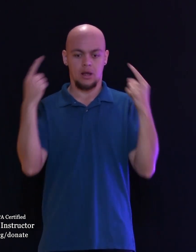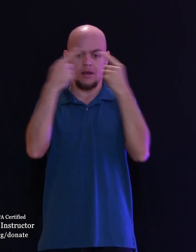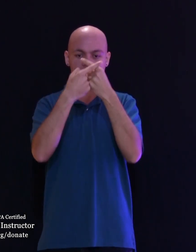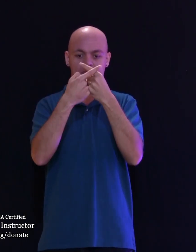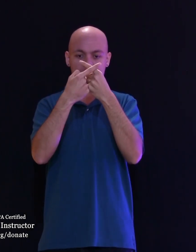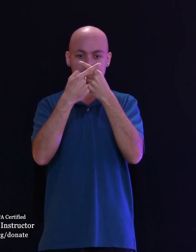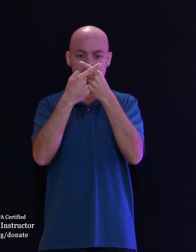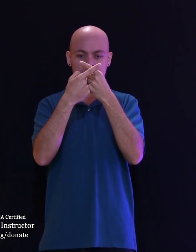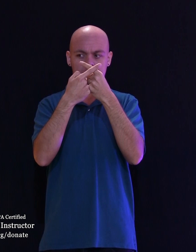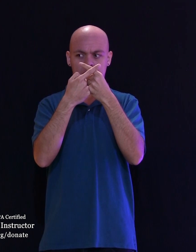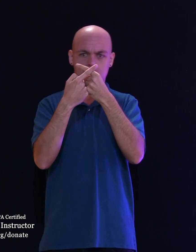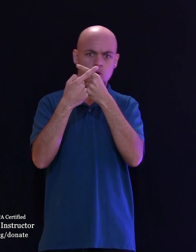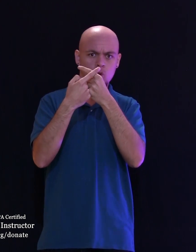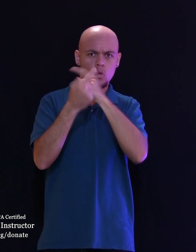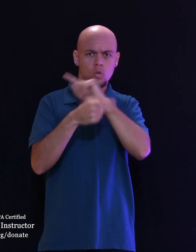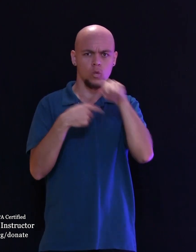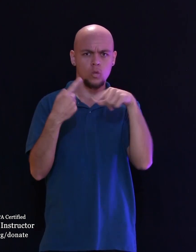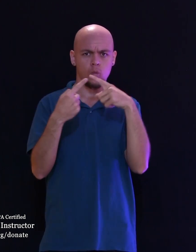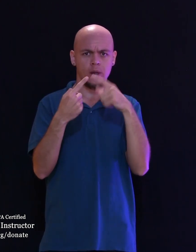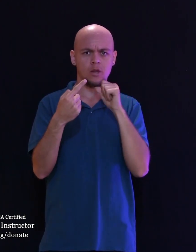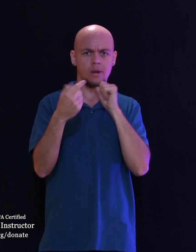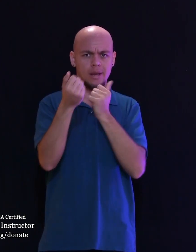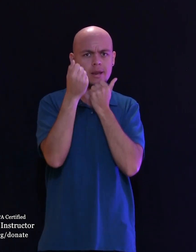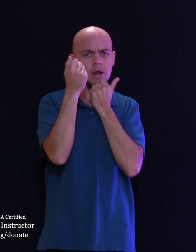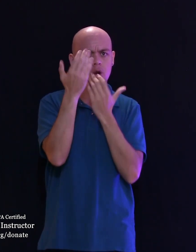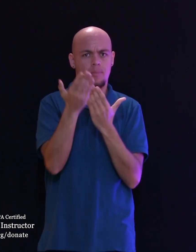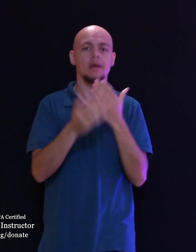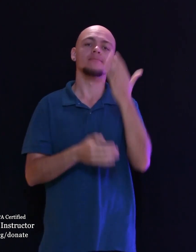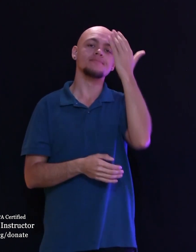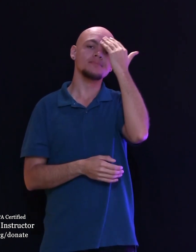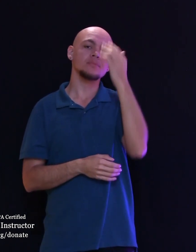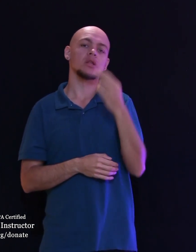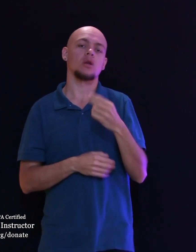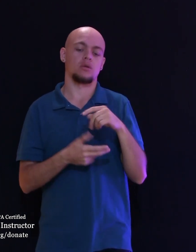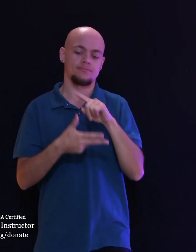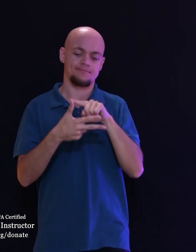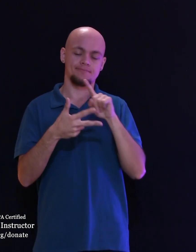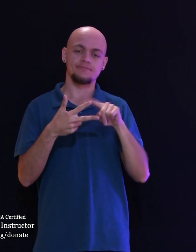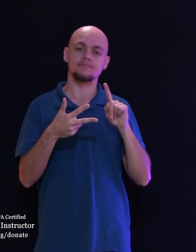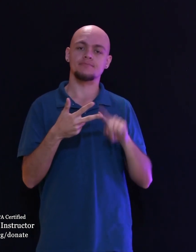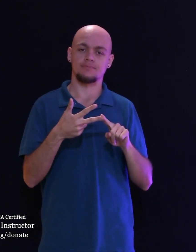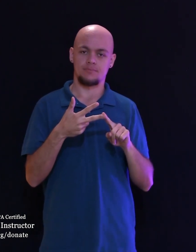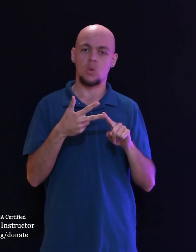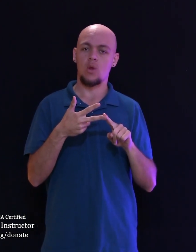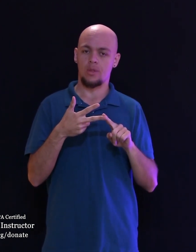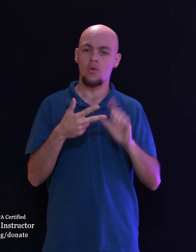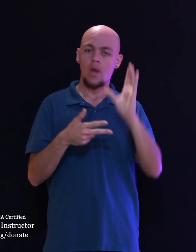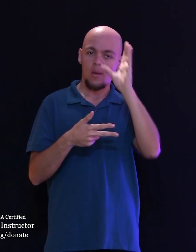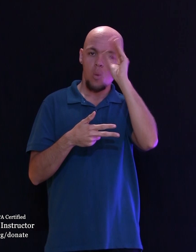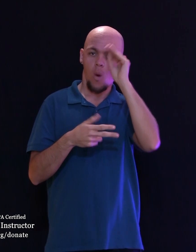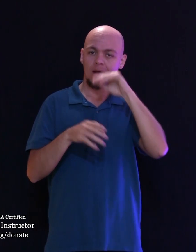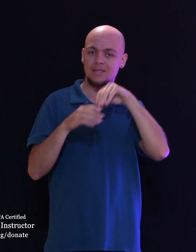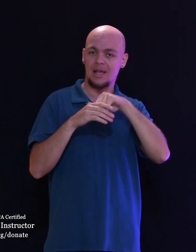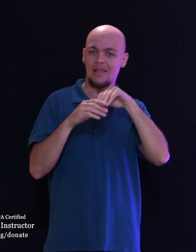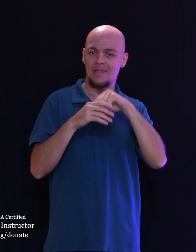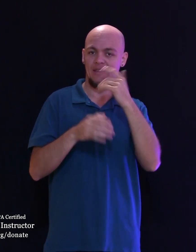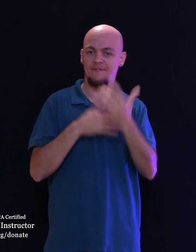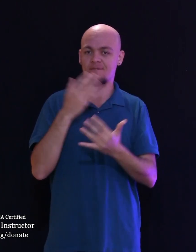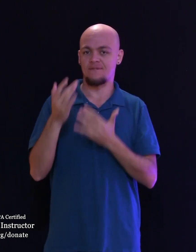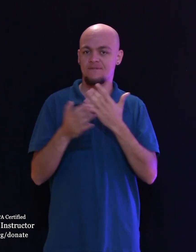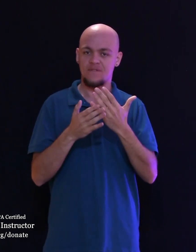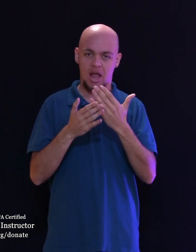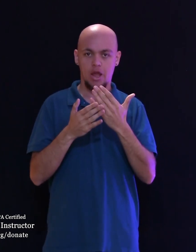Azariah. Or, using the names the oppressors gave them, Shadrach, Meshach, and Abednego. When did they